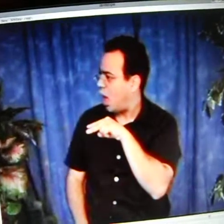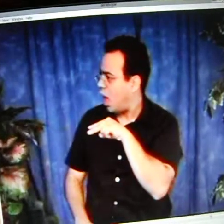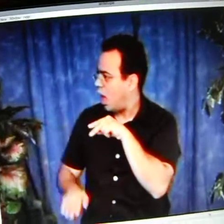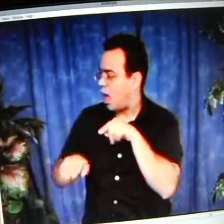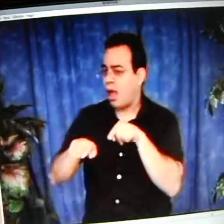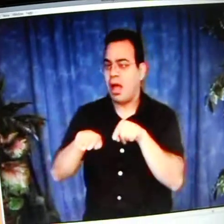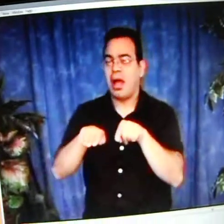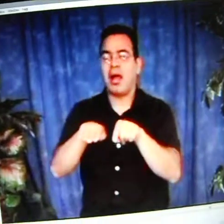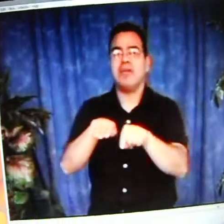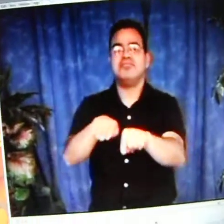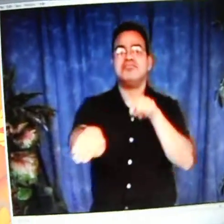tilting with the weight of the antelope.